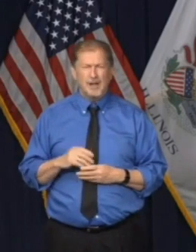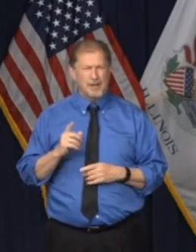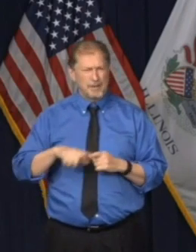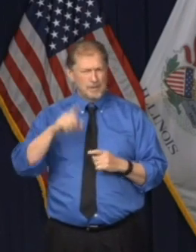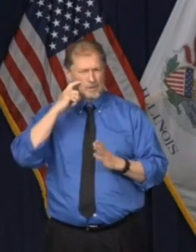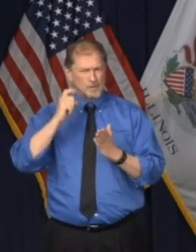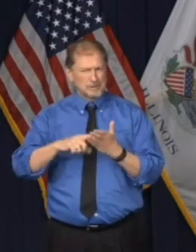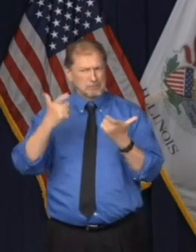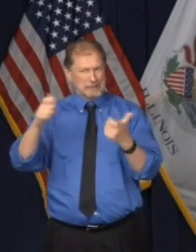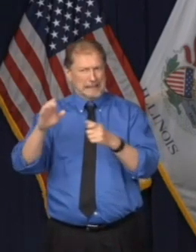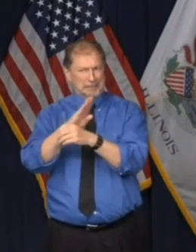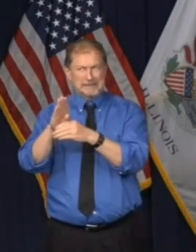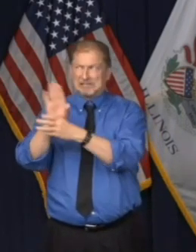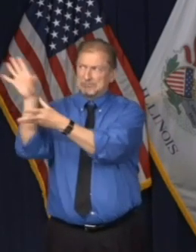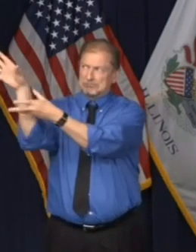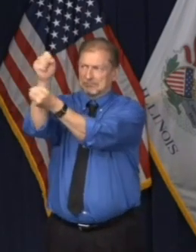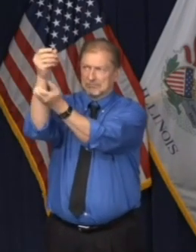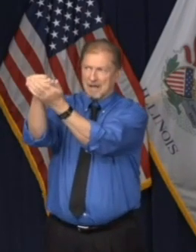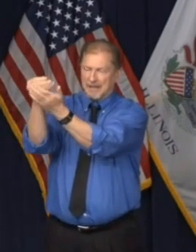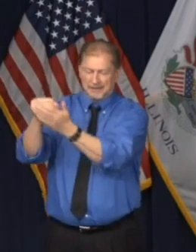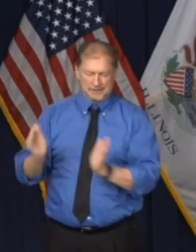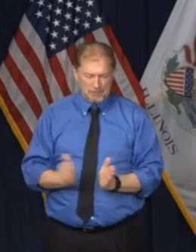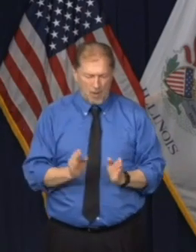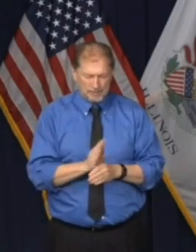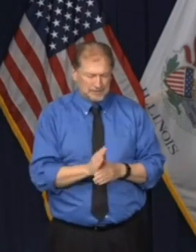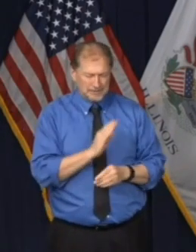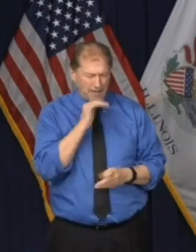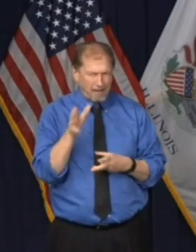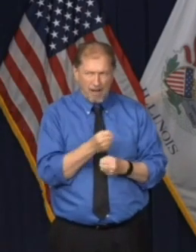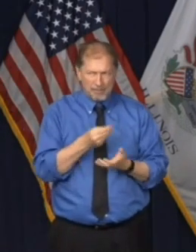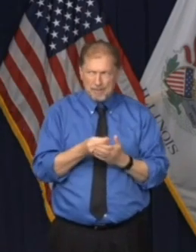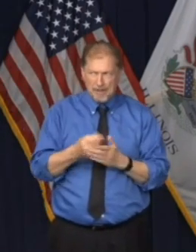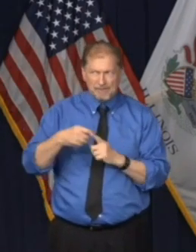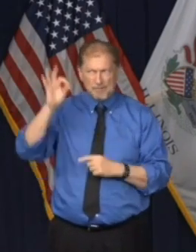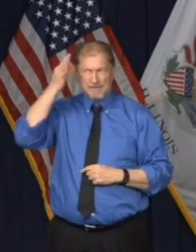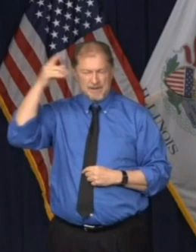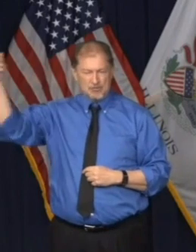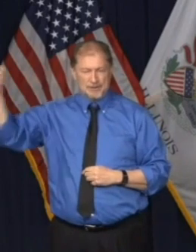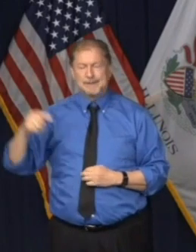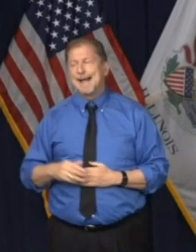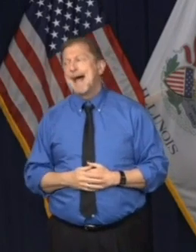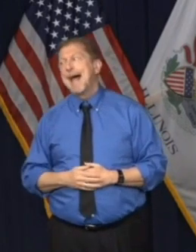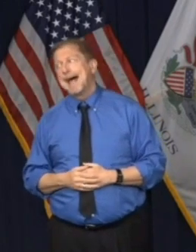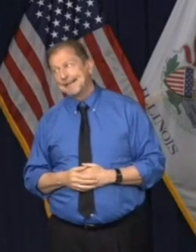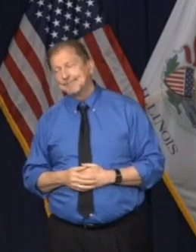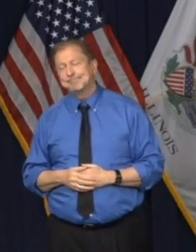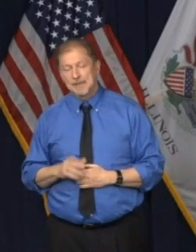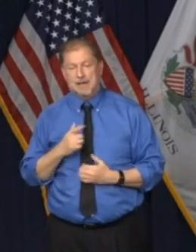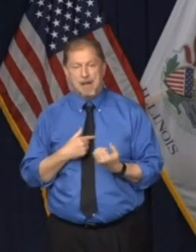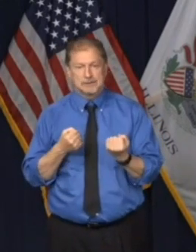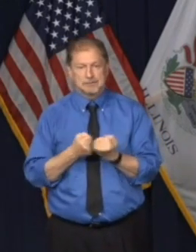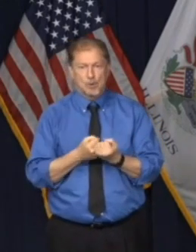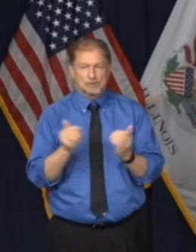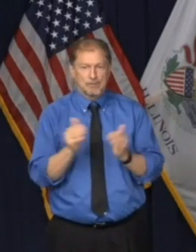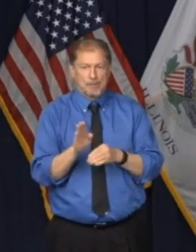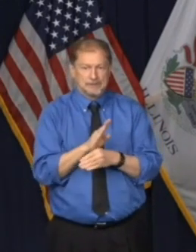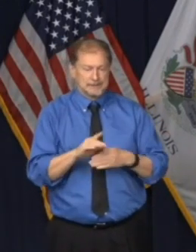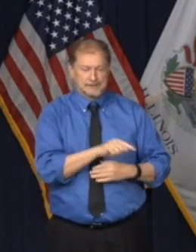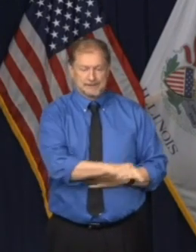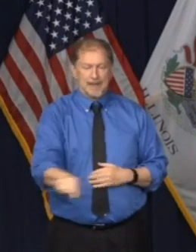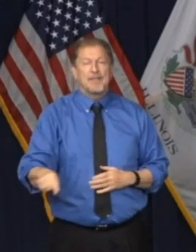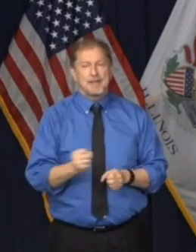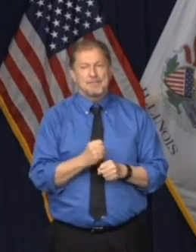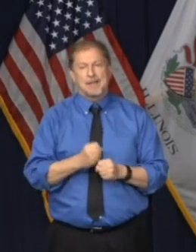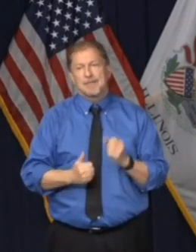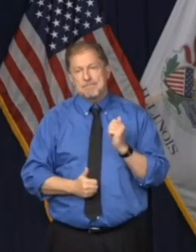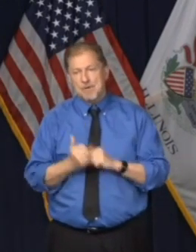Well, I've been a big advocate of small businesses. Small businesses are the folks that create the most jobs. These are folks who